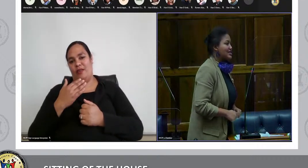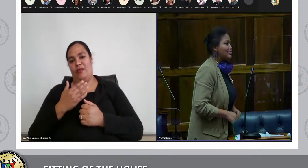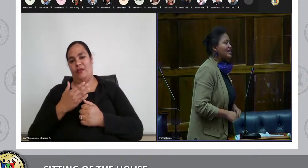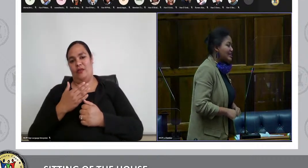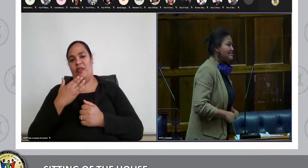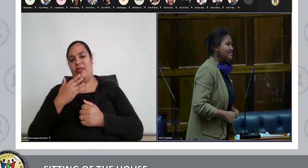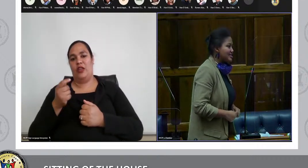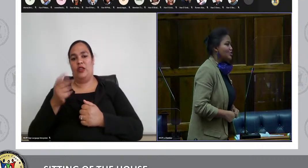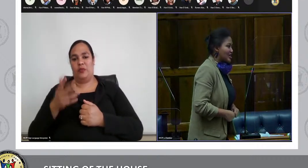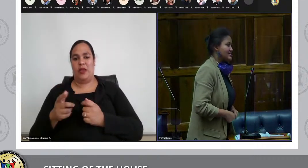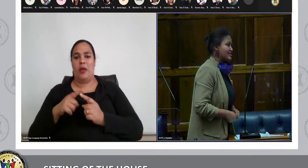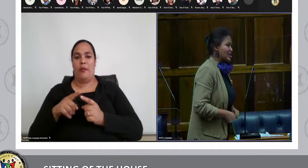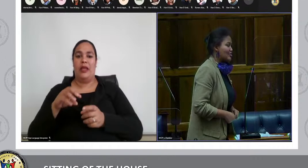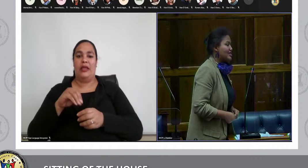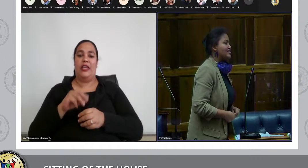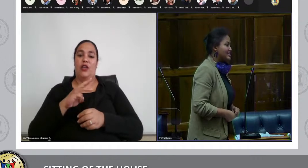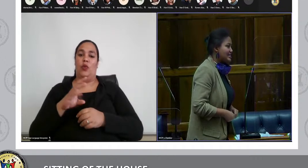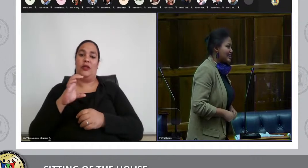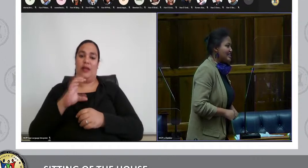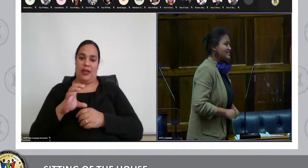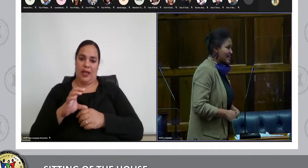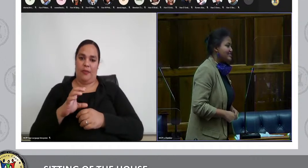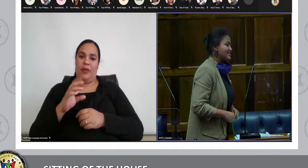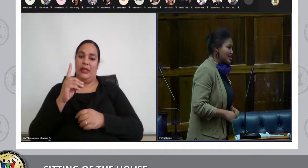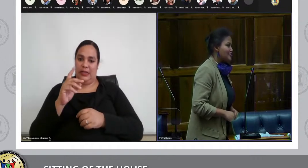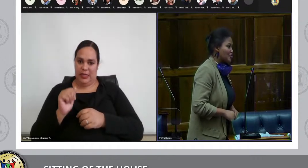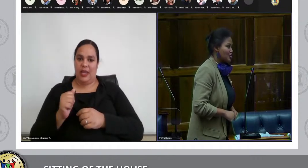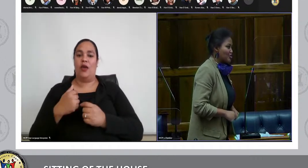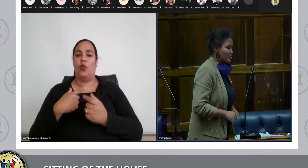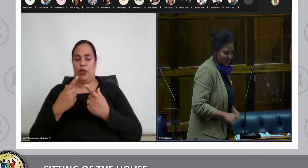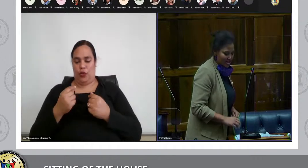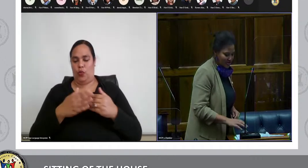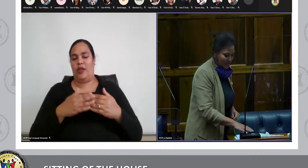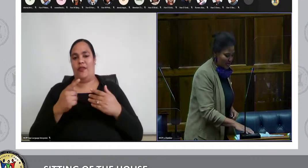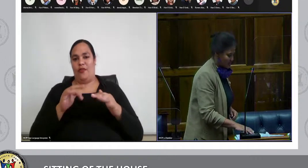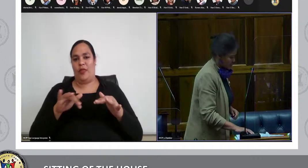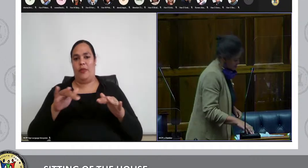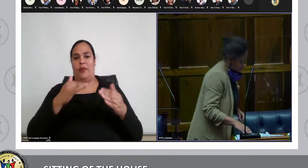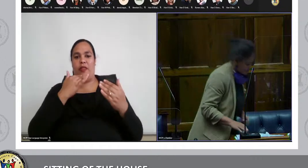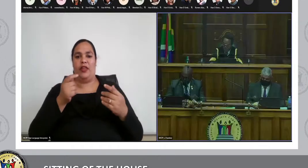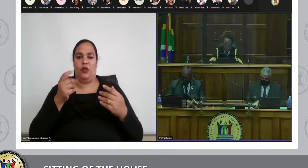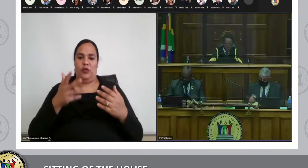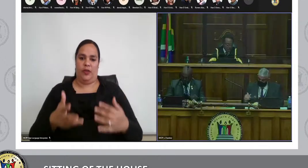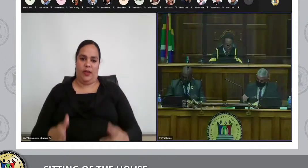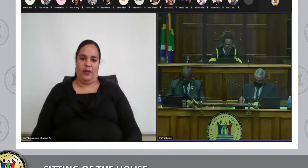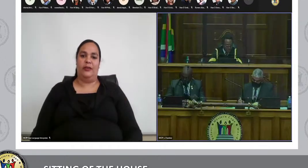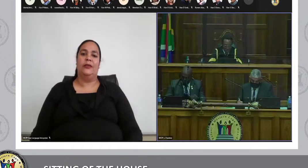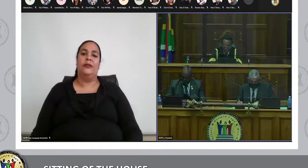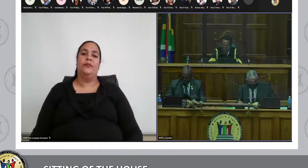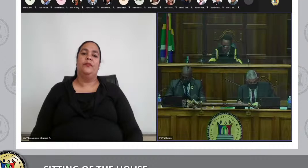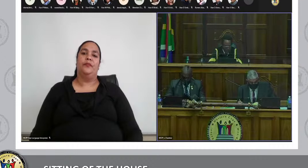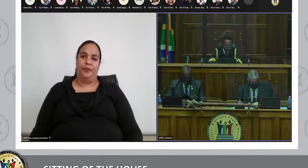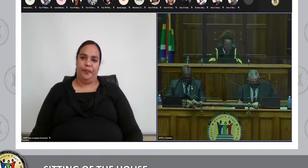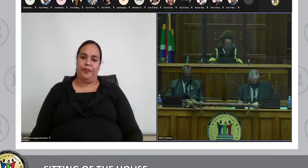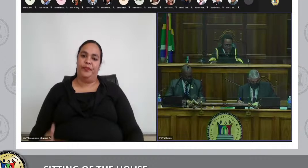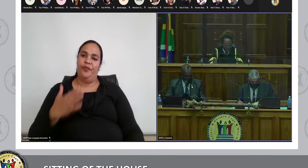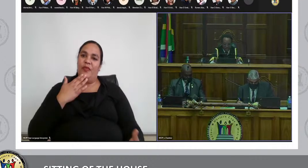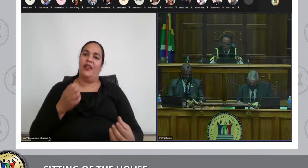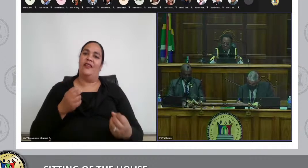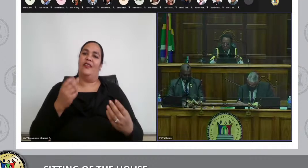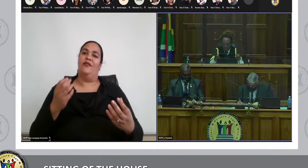Thank you, Speaker. But in this Western Cape, the DA does care for the people. Thank you, Speaker. Thank you, Honorable